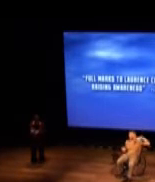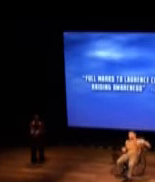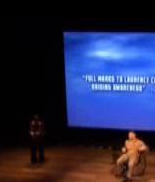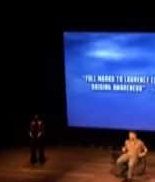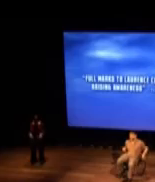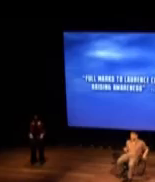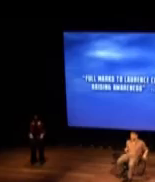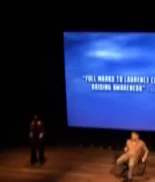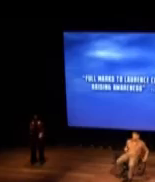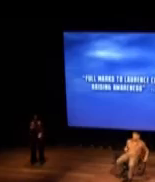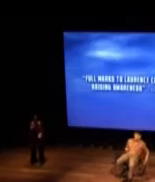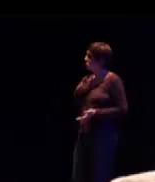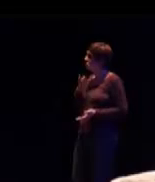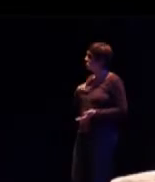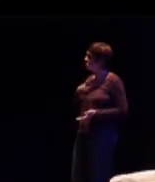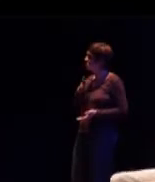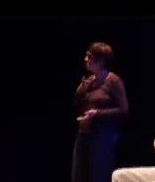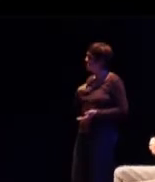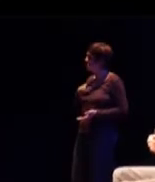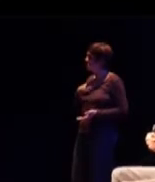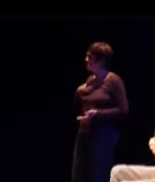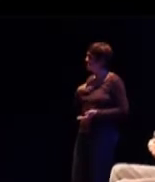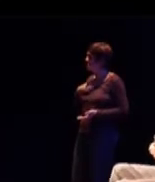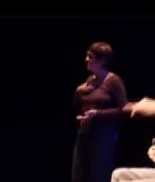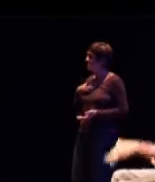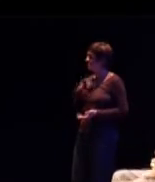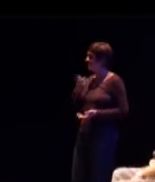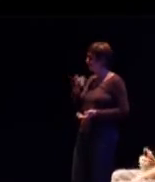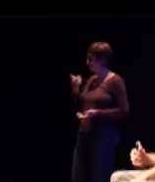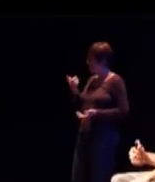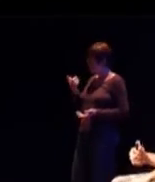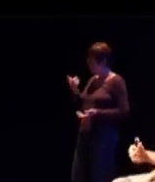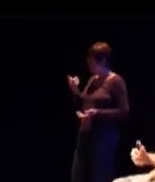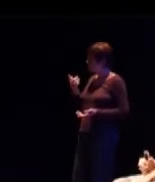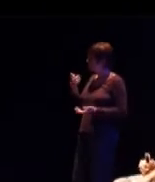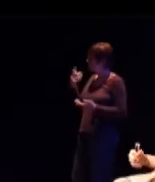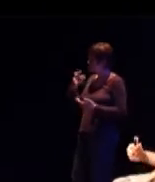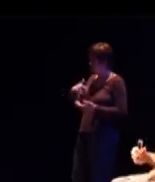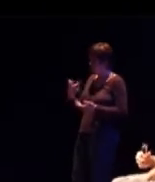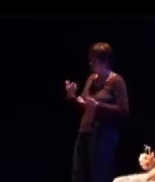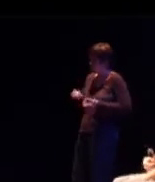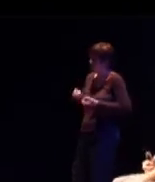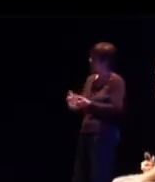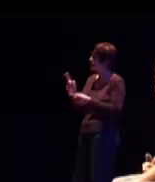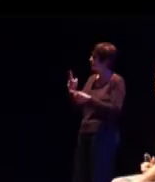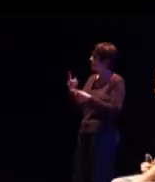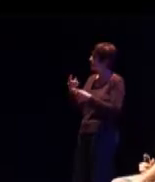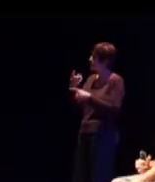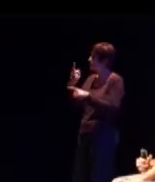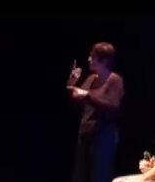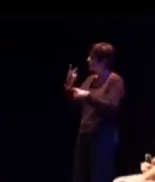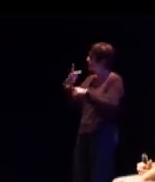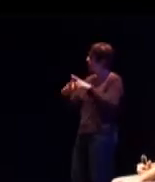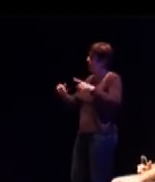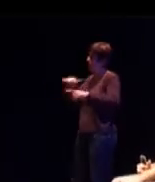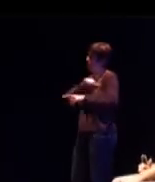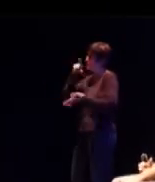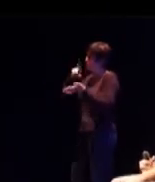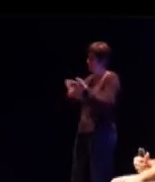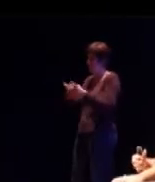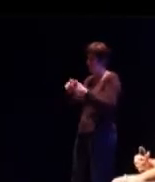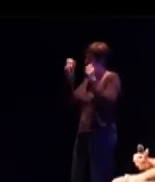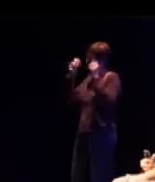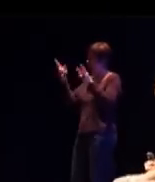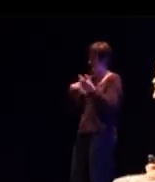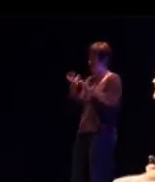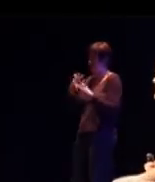thrown coins in. In other words, I spent $2,500 on a posh holiday